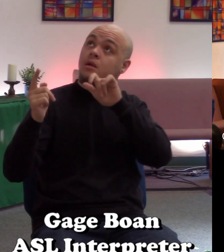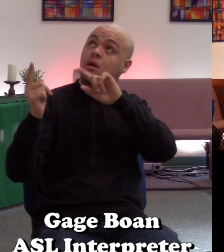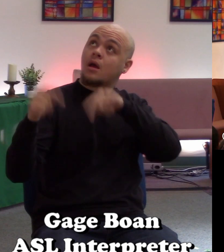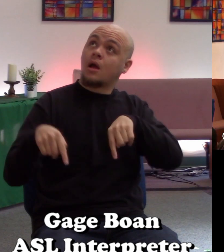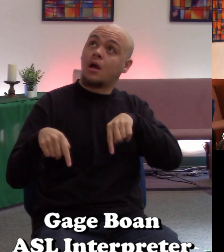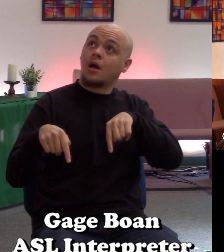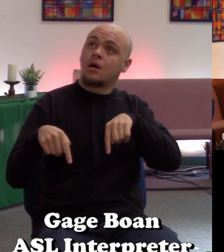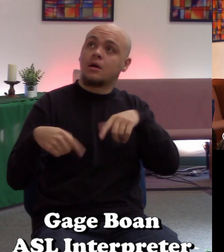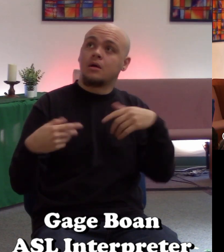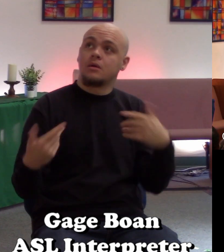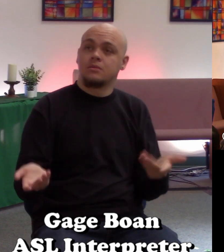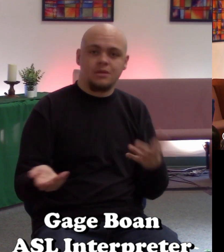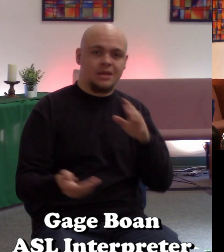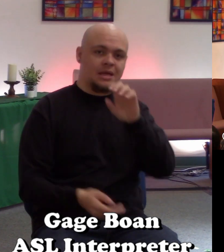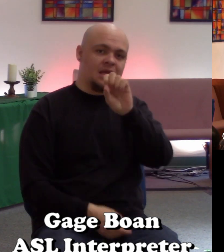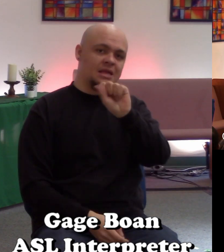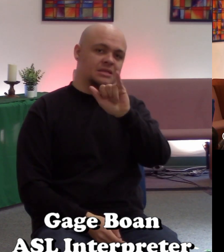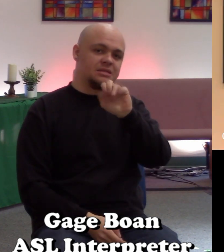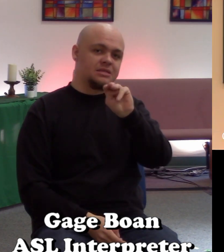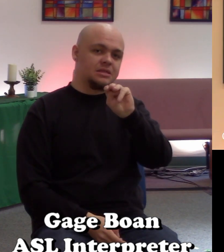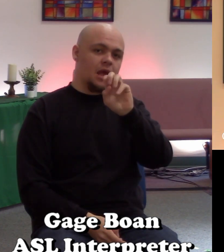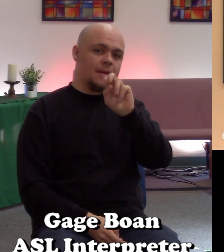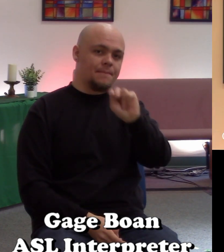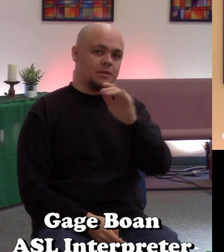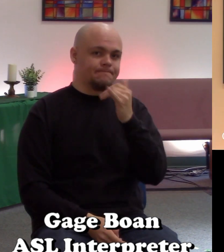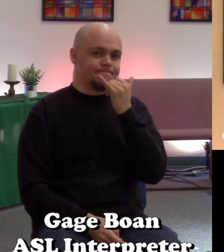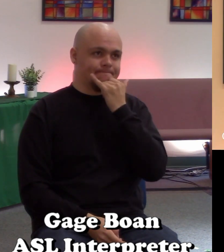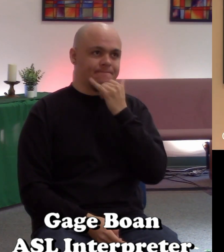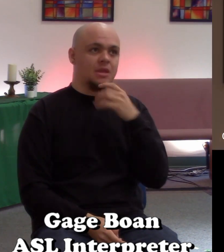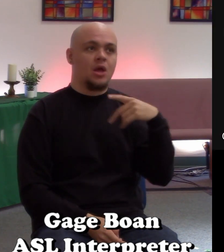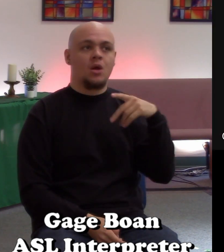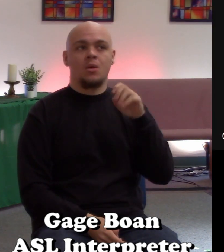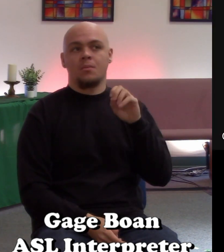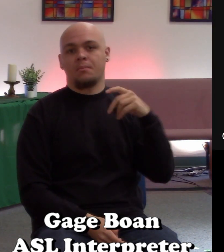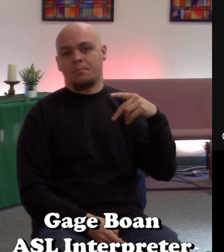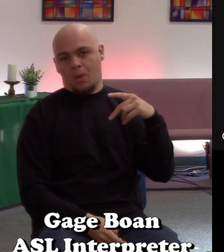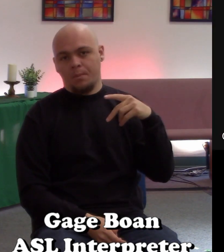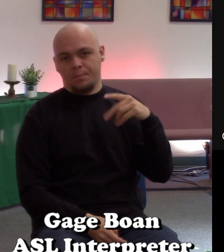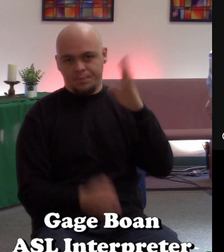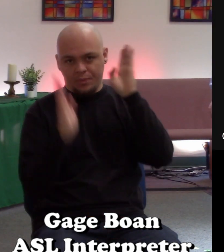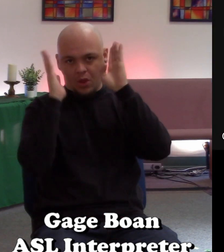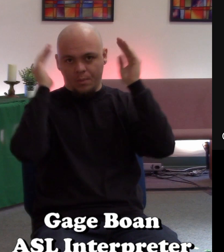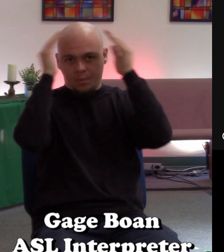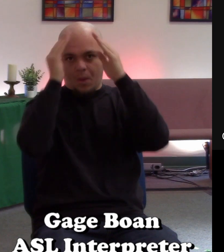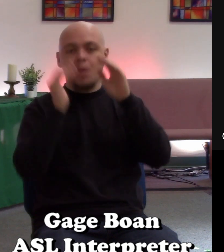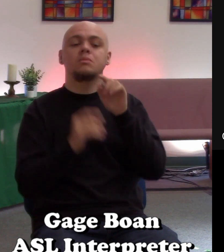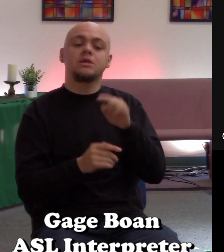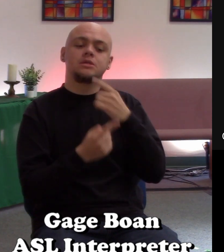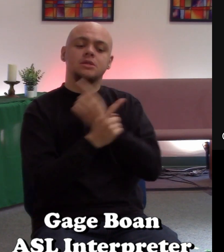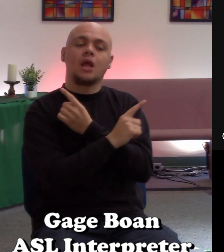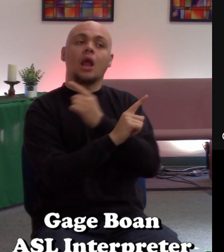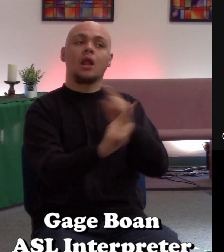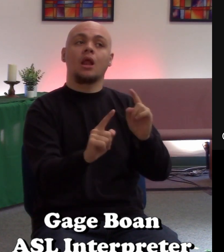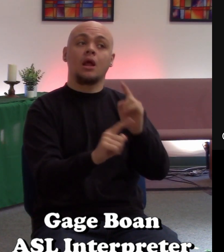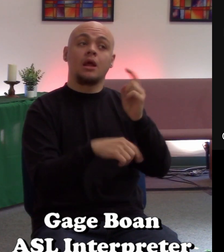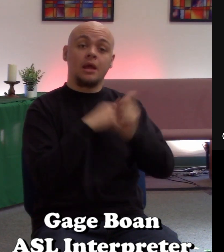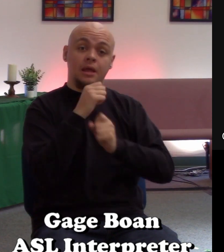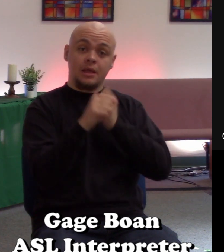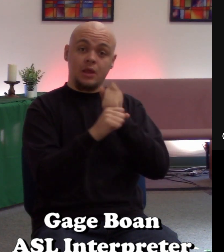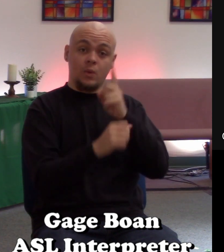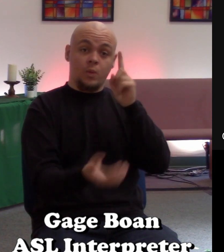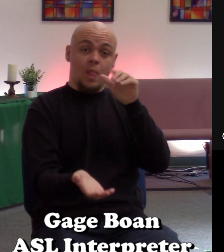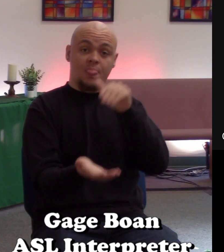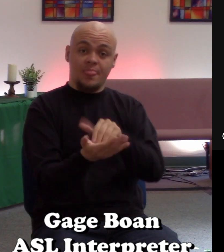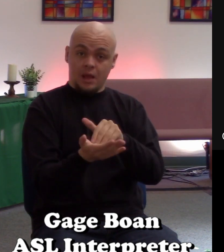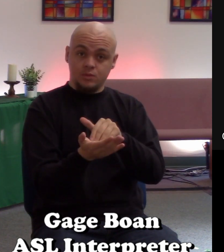not return in 70 AD. Simon was wrong. Pope Sylvester II declared that in